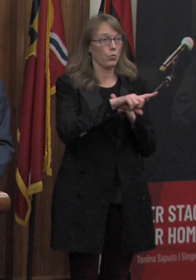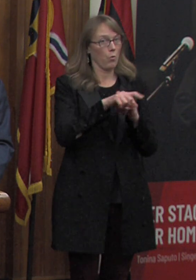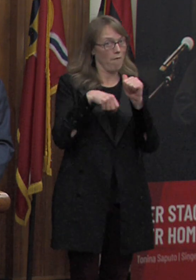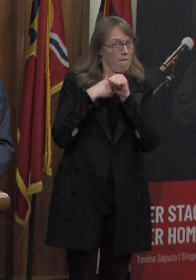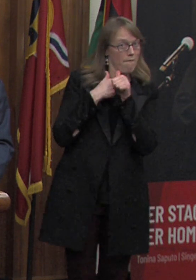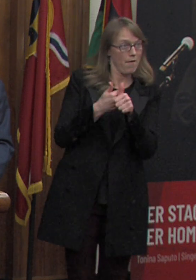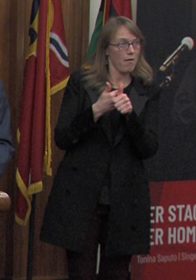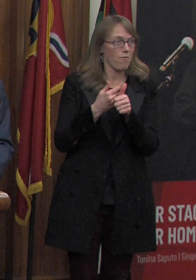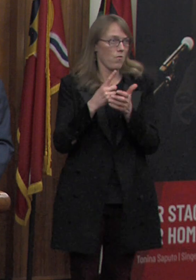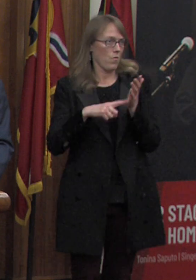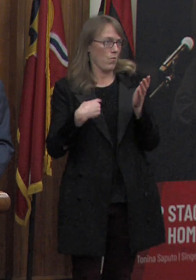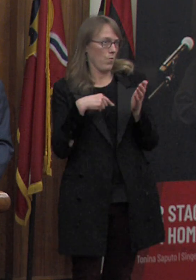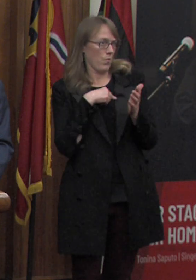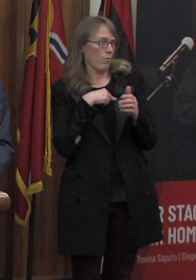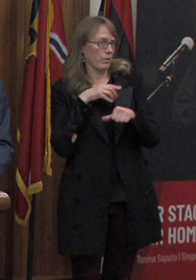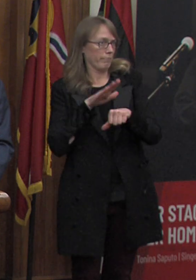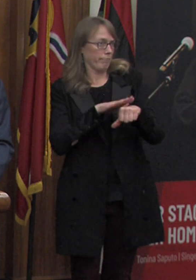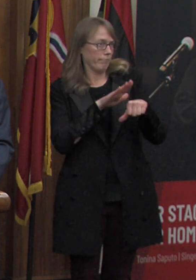their risk for